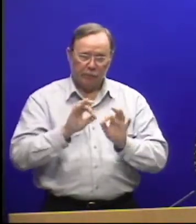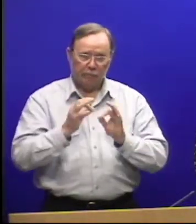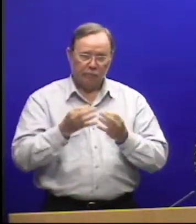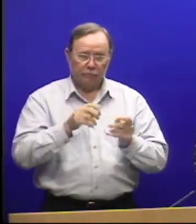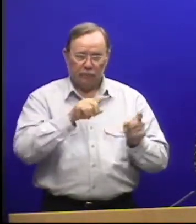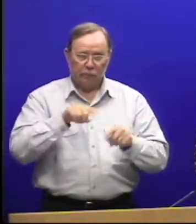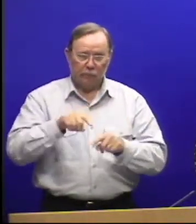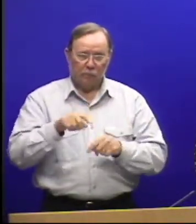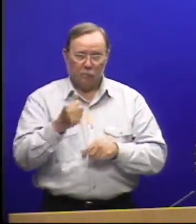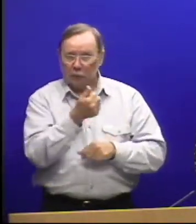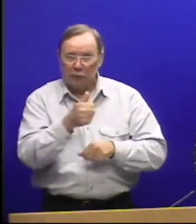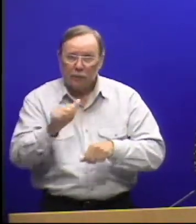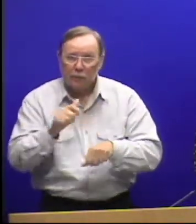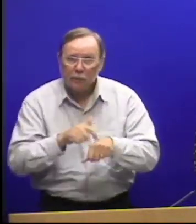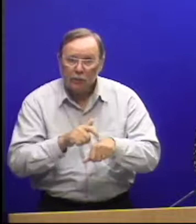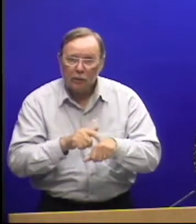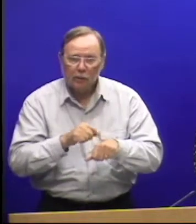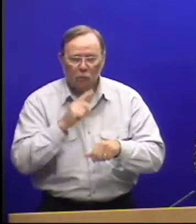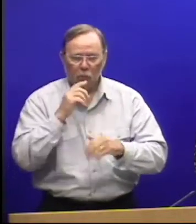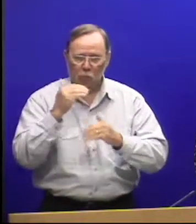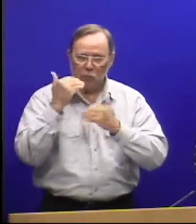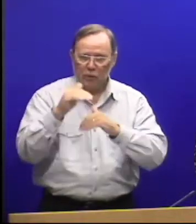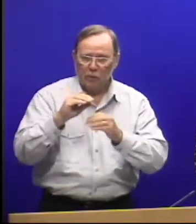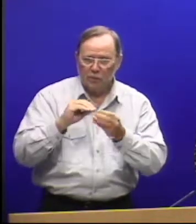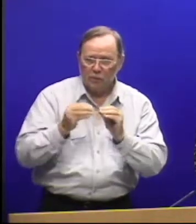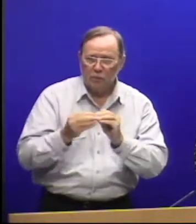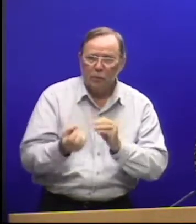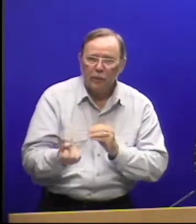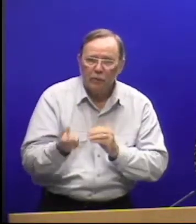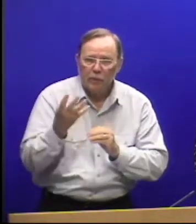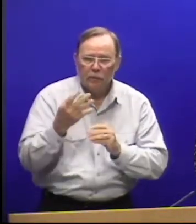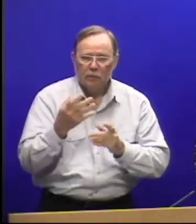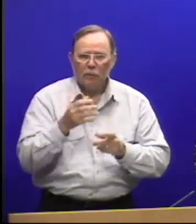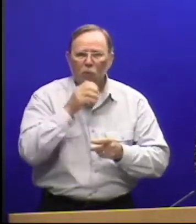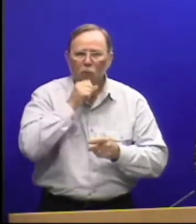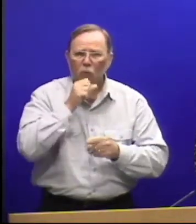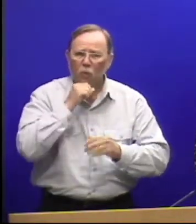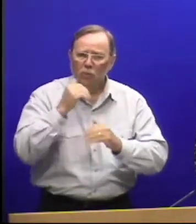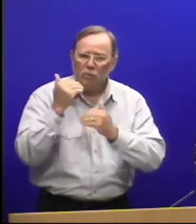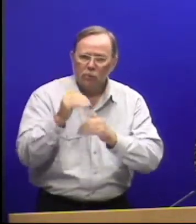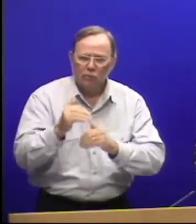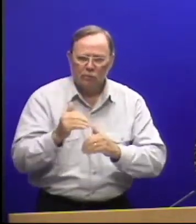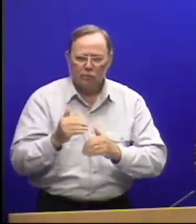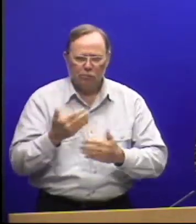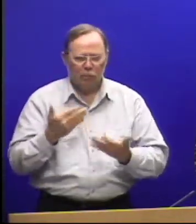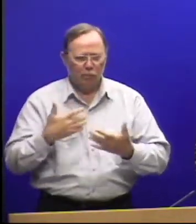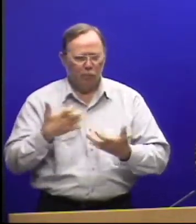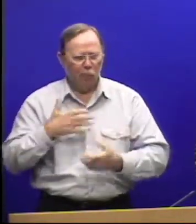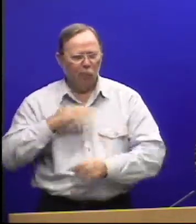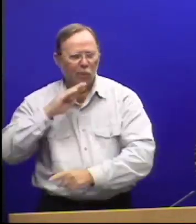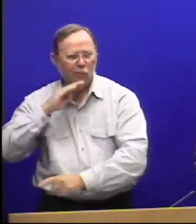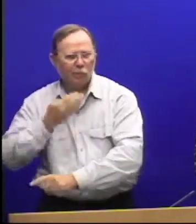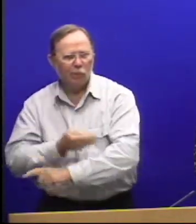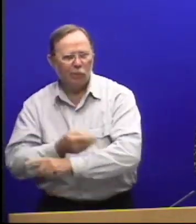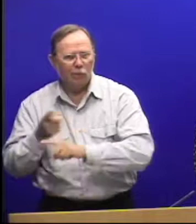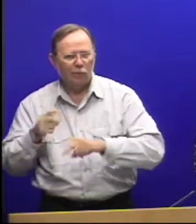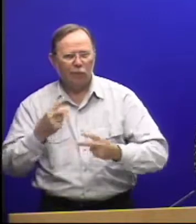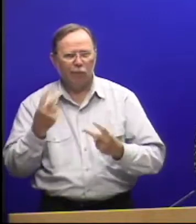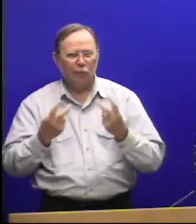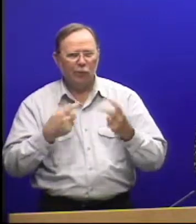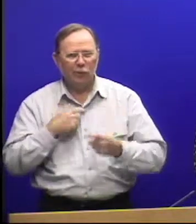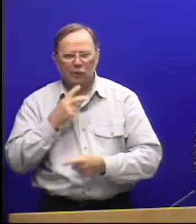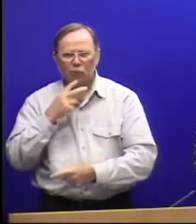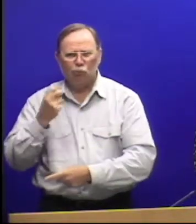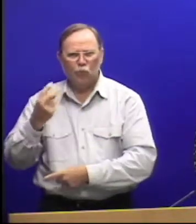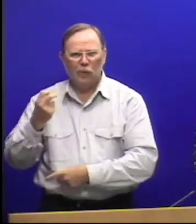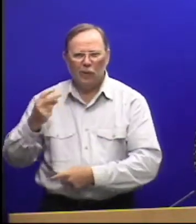it limited to how many? Is there an age restriction? I mean, I'd like my daughter to come and visit me, and she's only 12 years